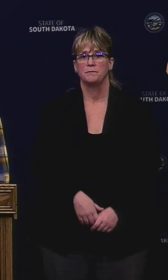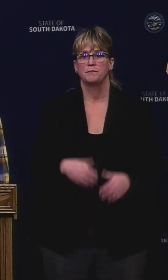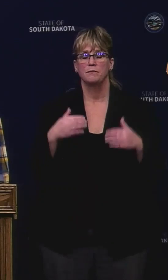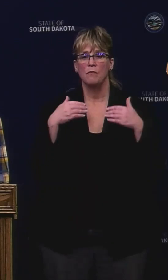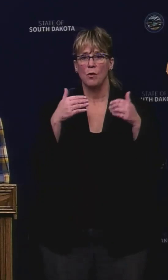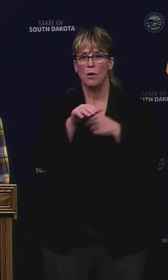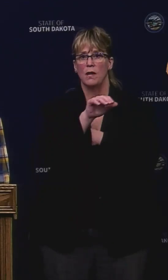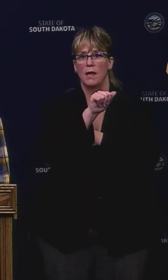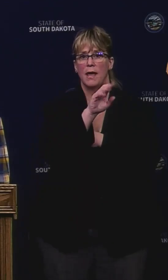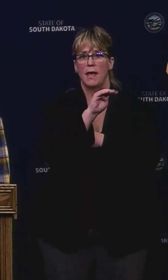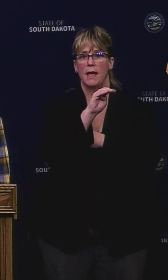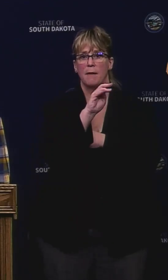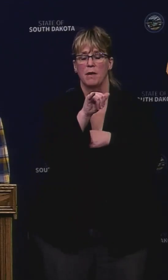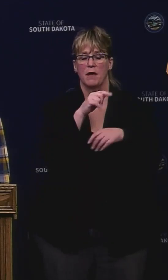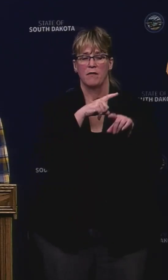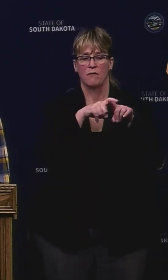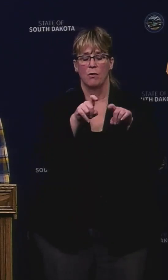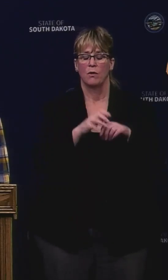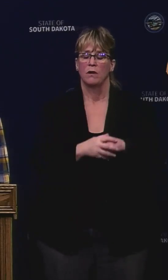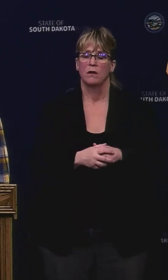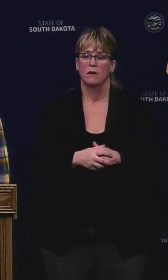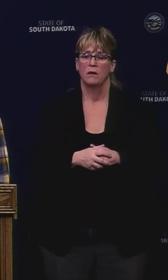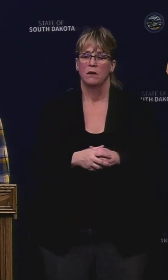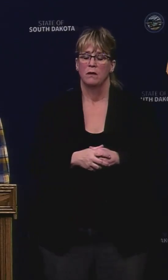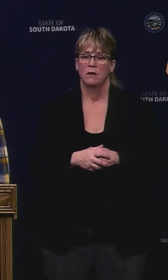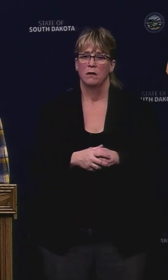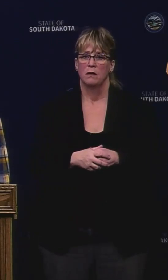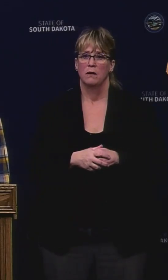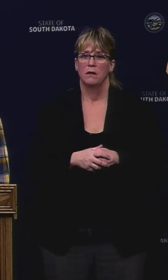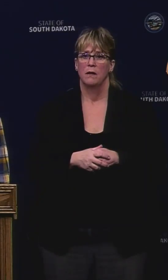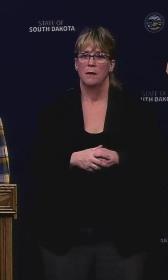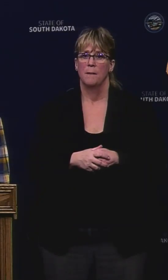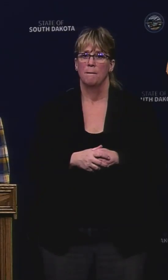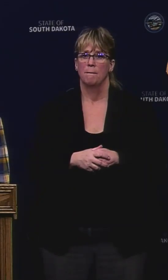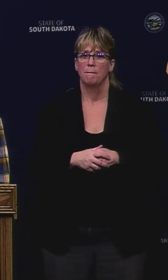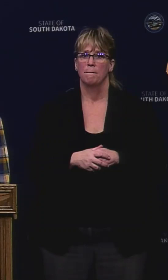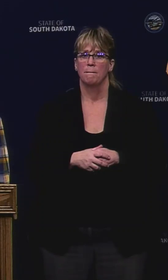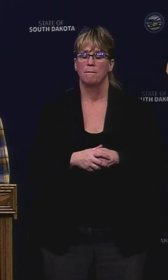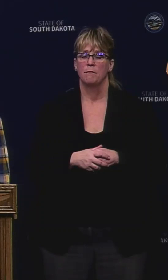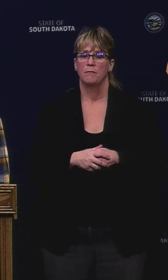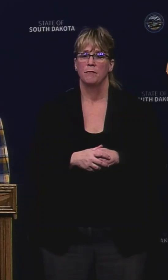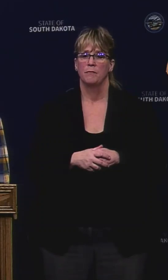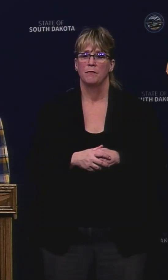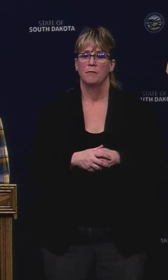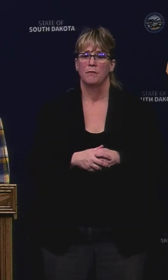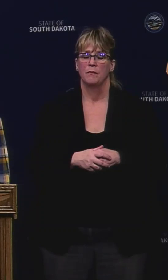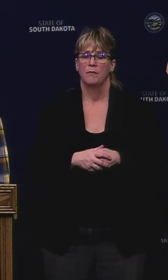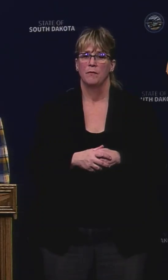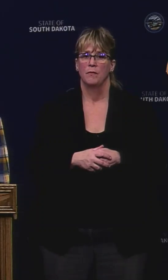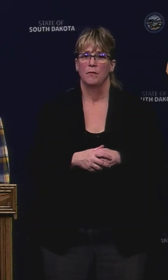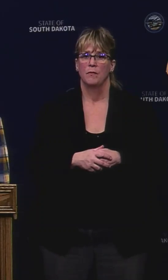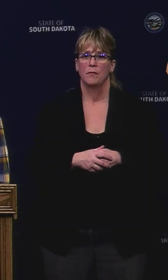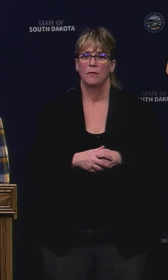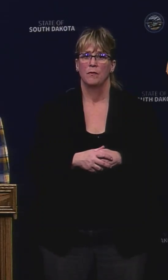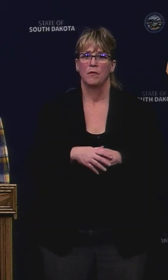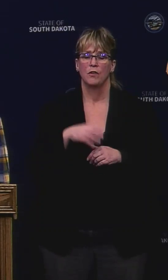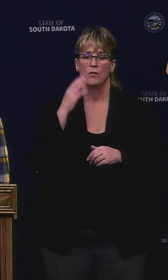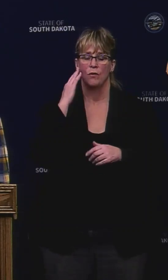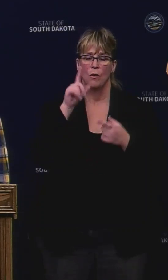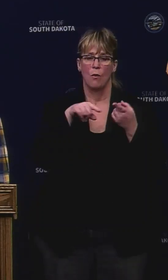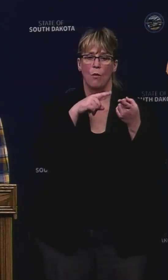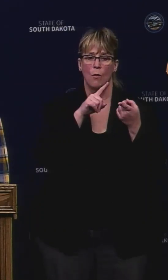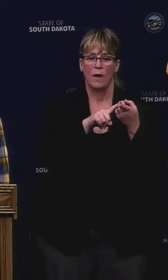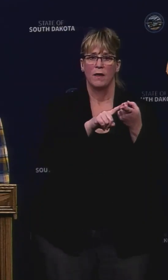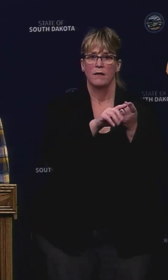go ahead, Amy. I'm just wondering, do you know when, or do you have a hope for when the Smithfield plant